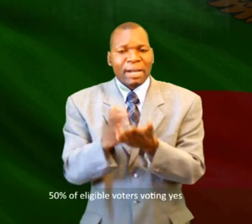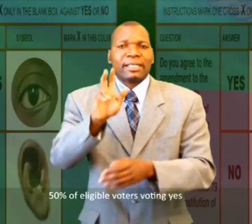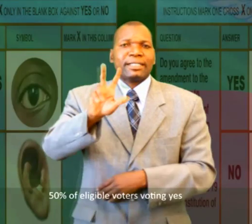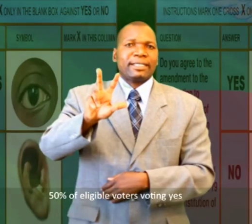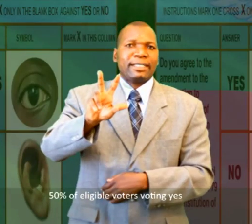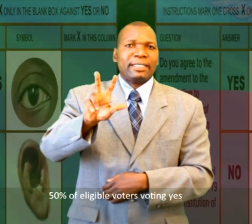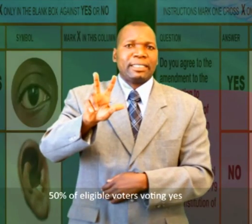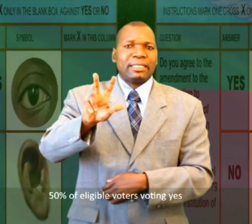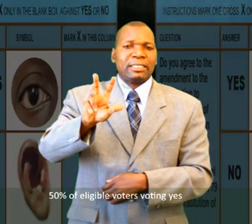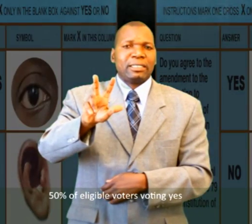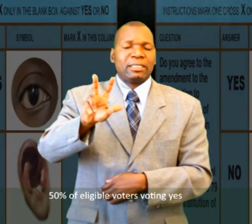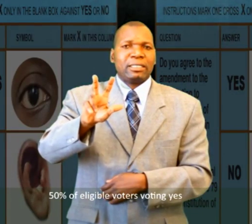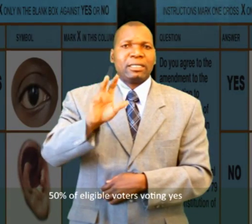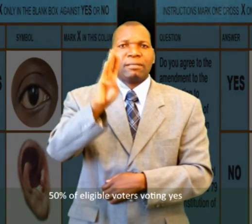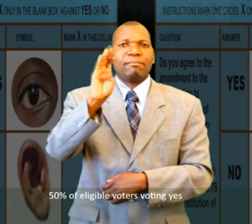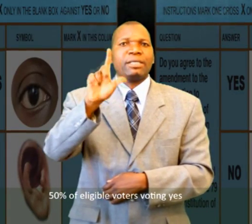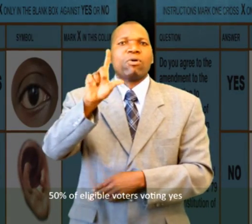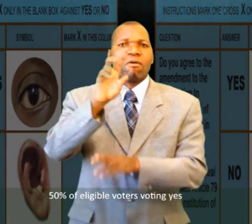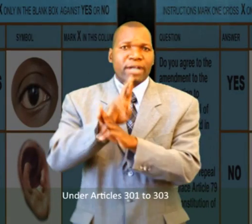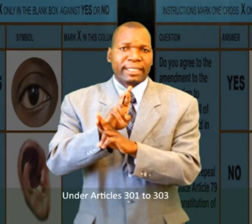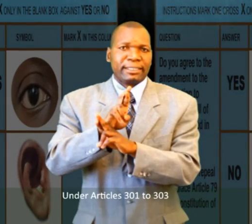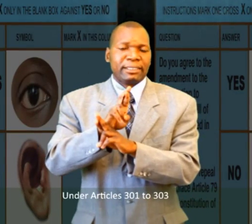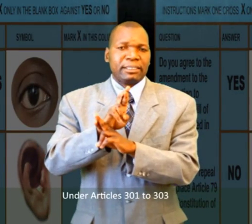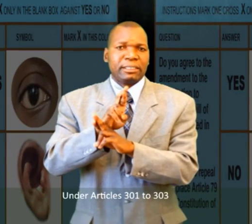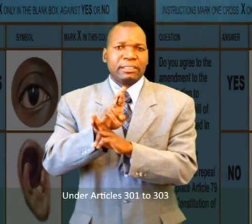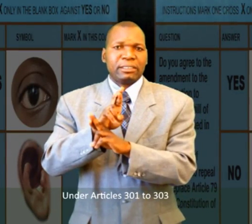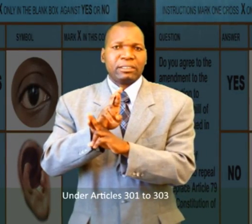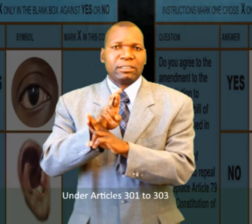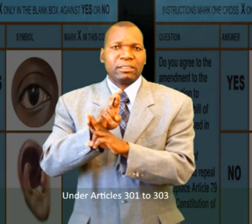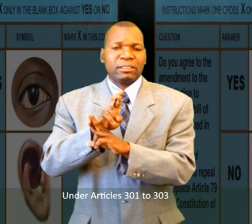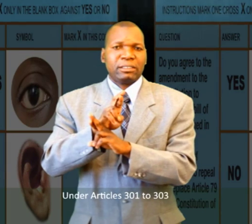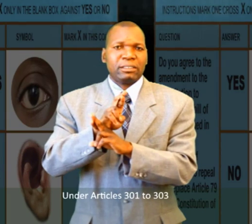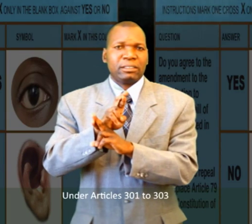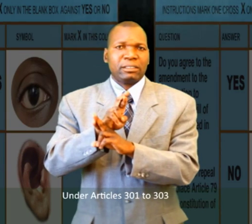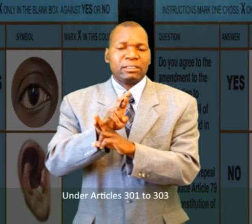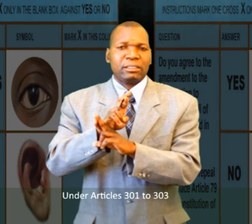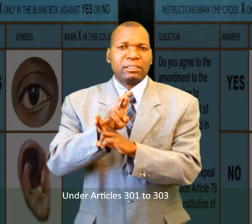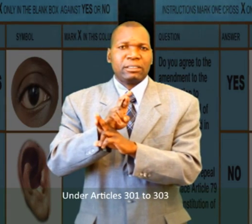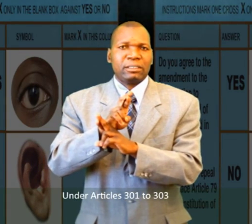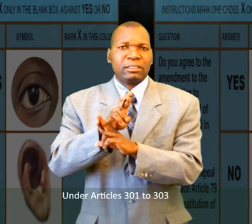50% of eligible voters voting yes. Under Articles 301 to 303,